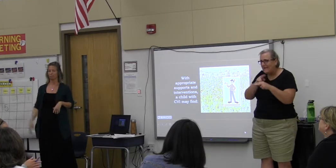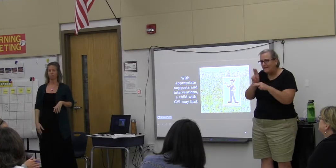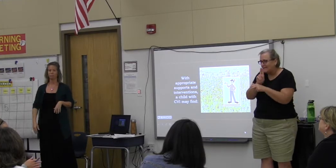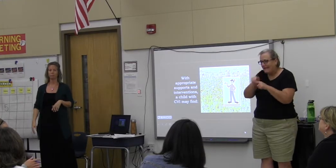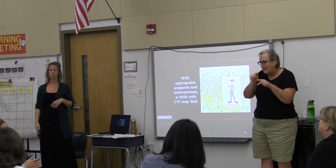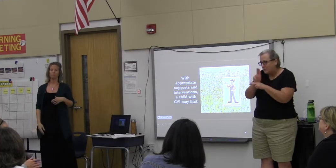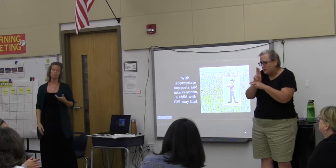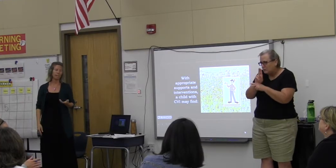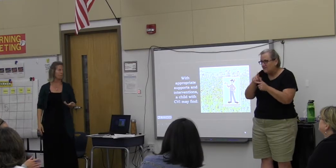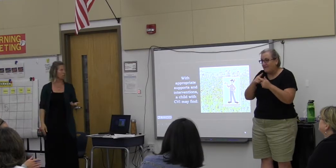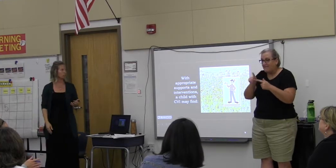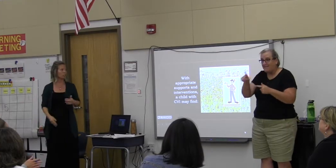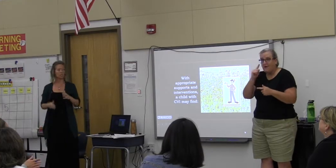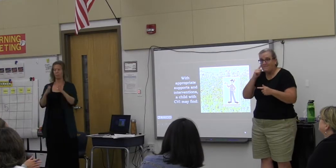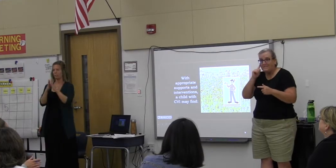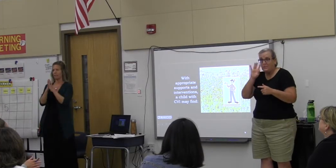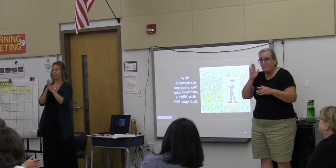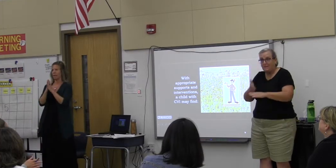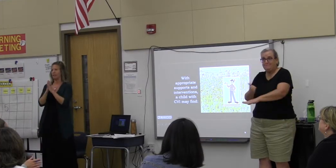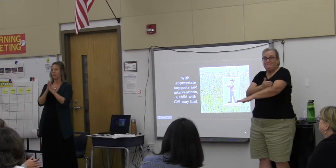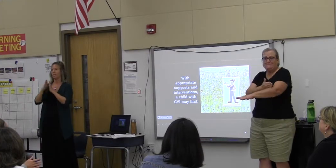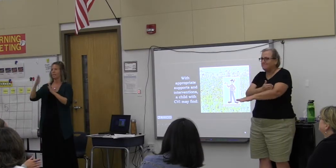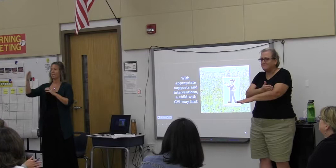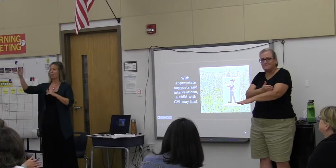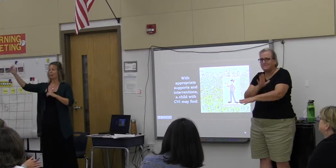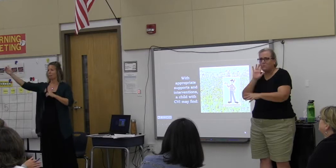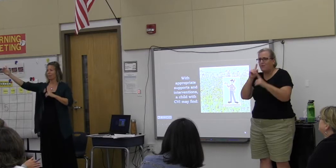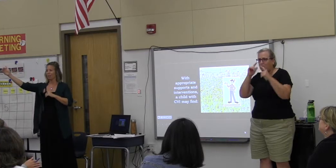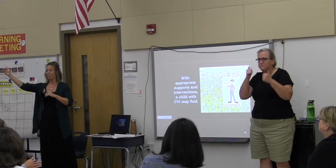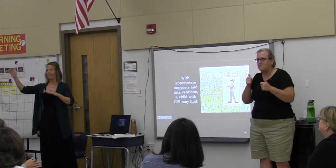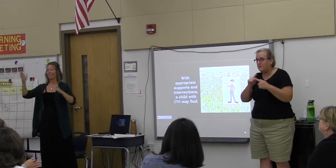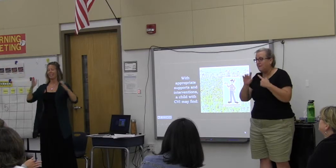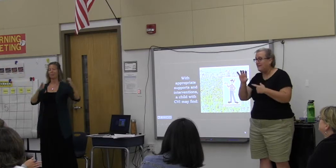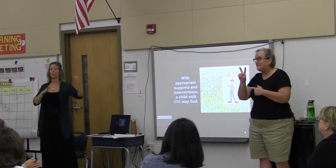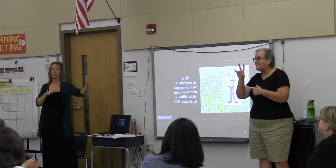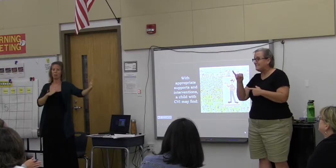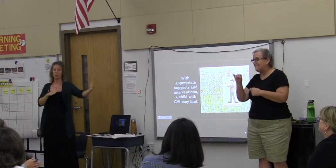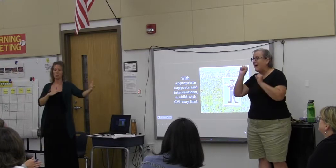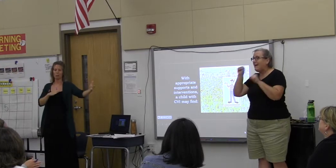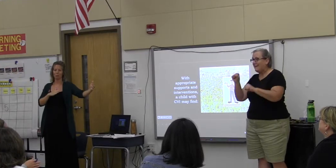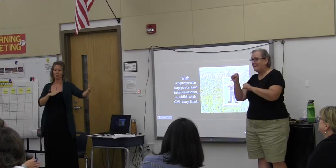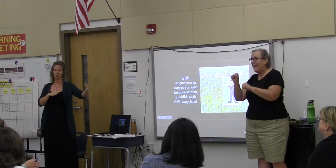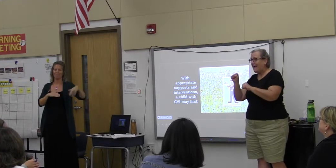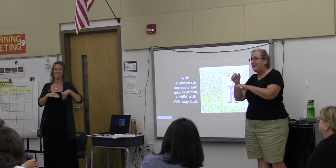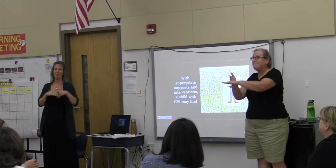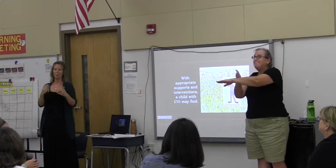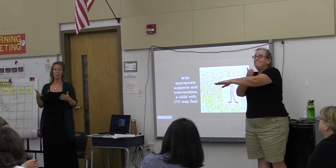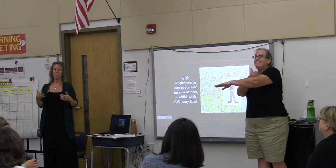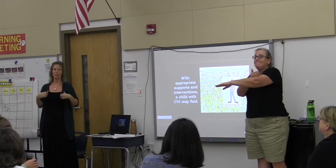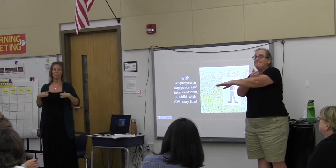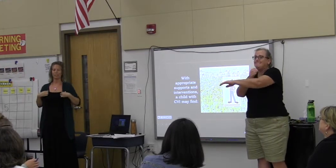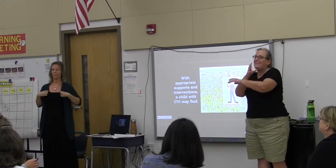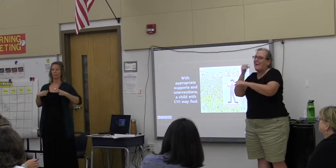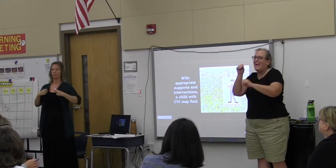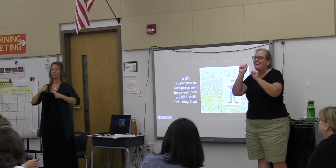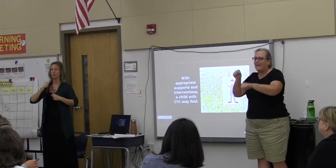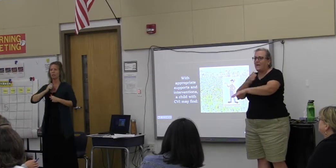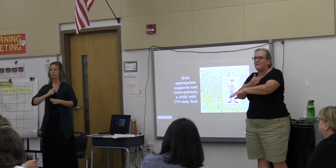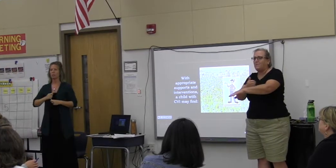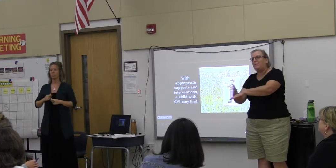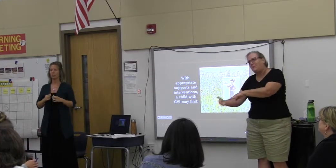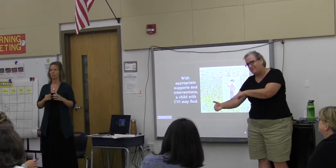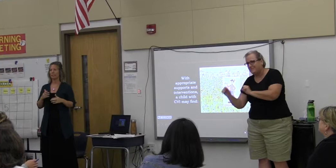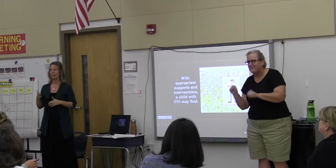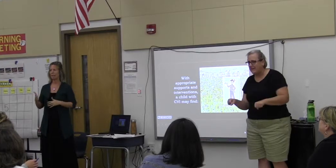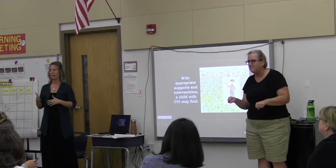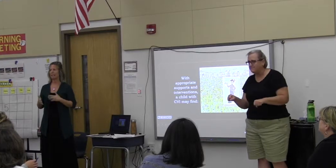better. And I should also mention with CVI, it can get better and better, and it can also get worse and worse. And we'll talk about this later, but there's a lot